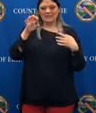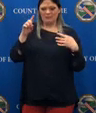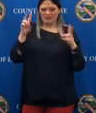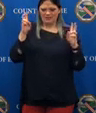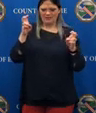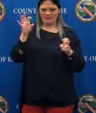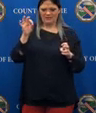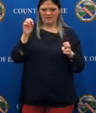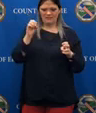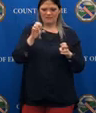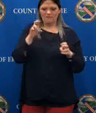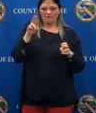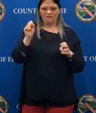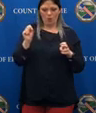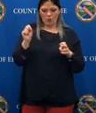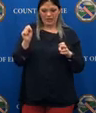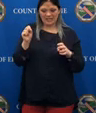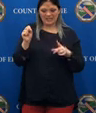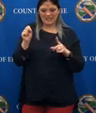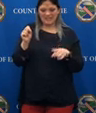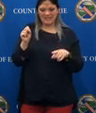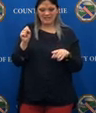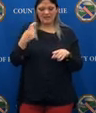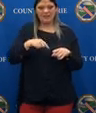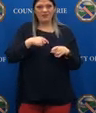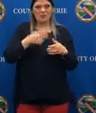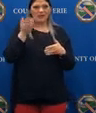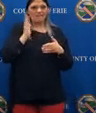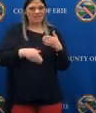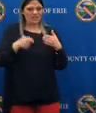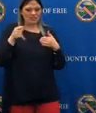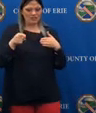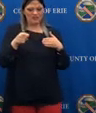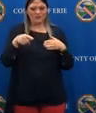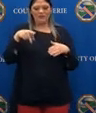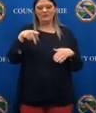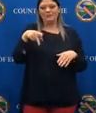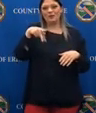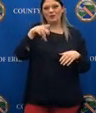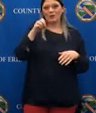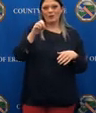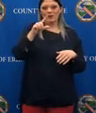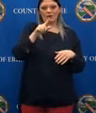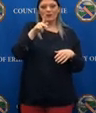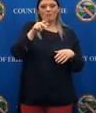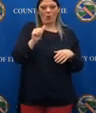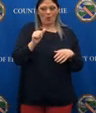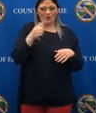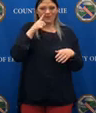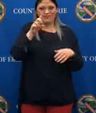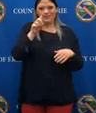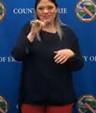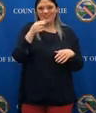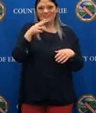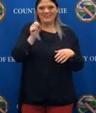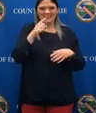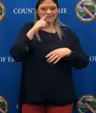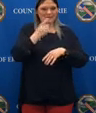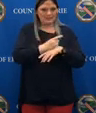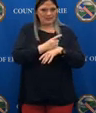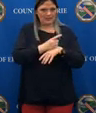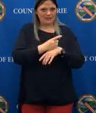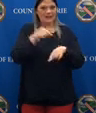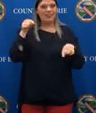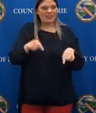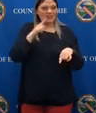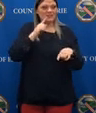at a couple of my events before, as we finish off this polka edition of Dingus Day. I'm going to do something that's going to get me in a